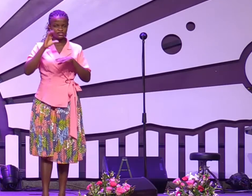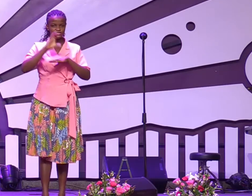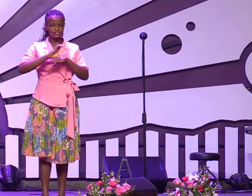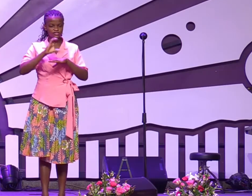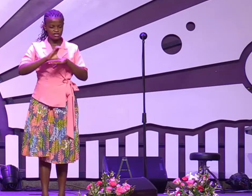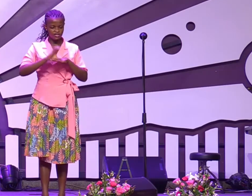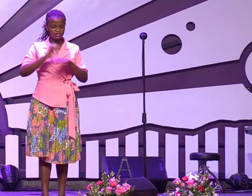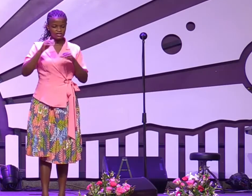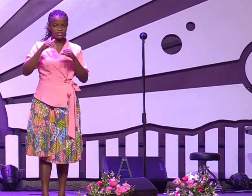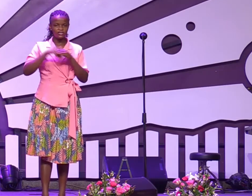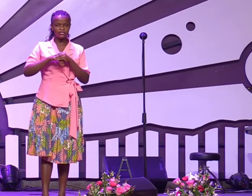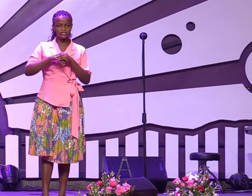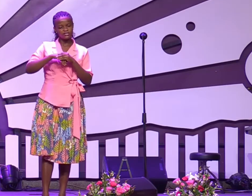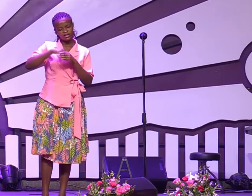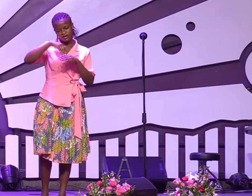my